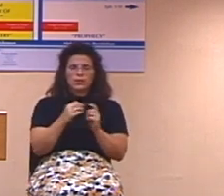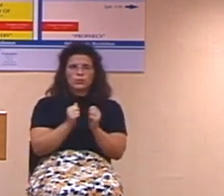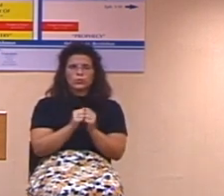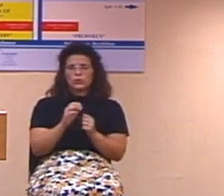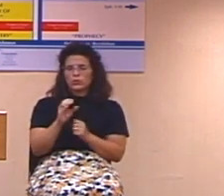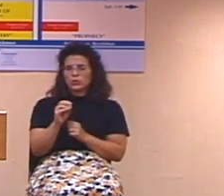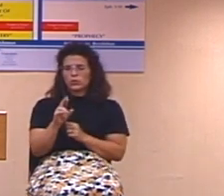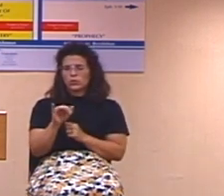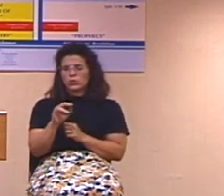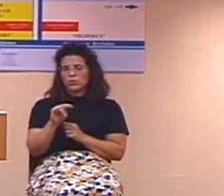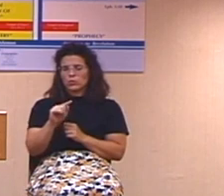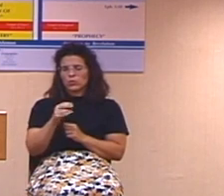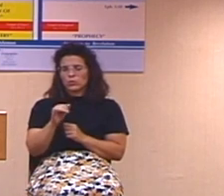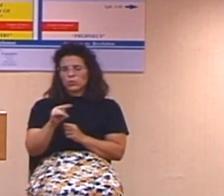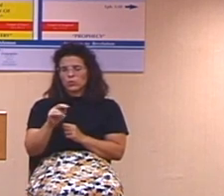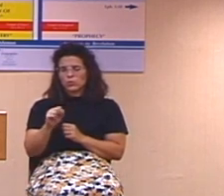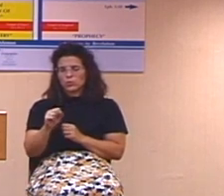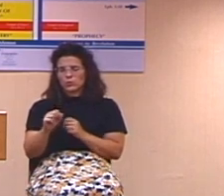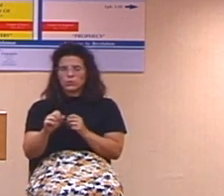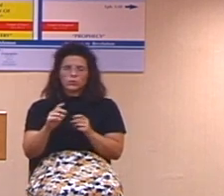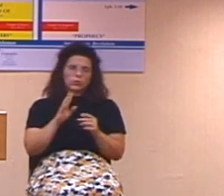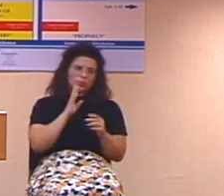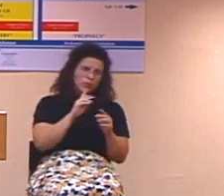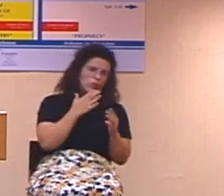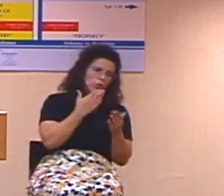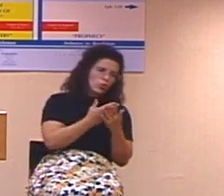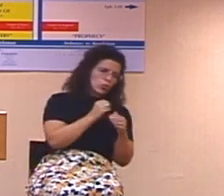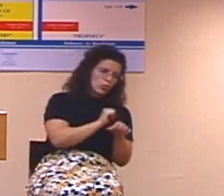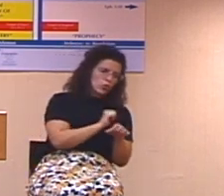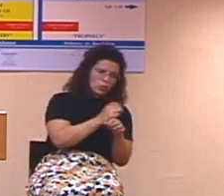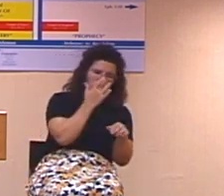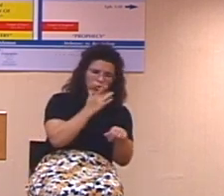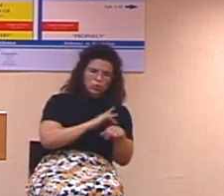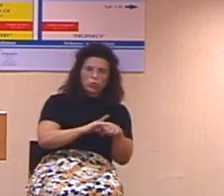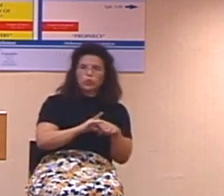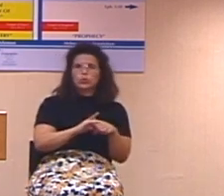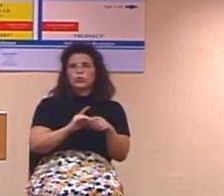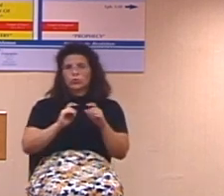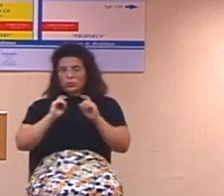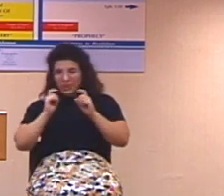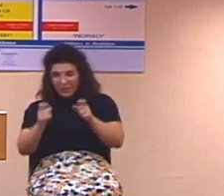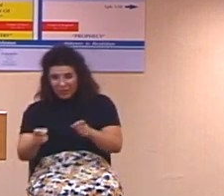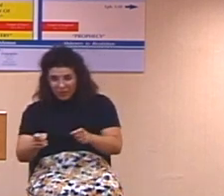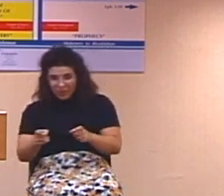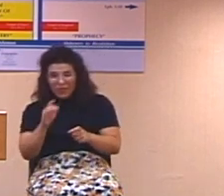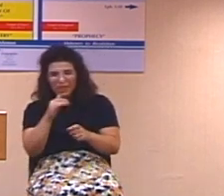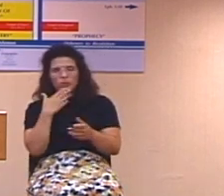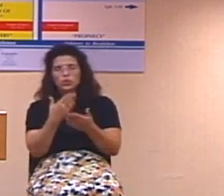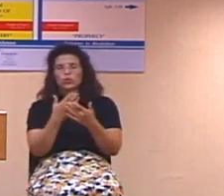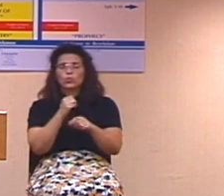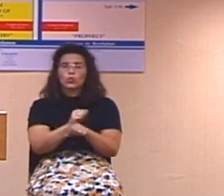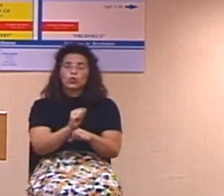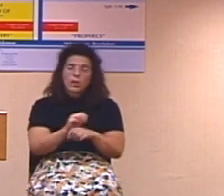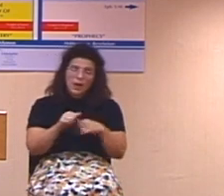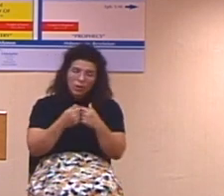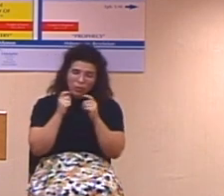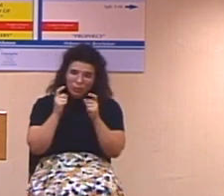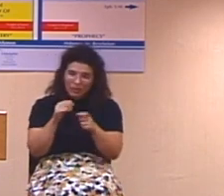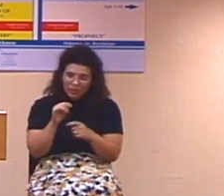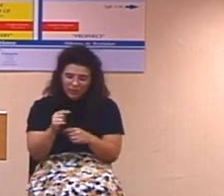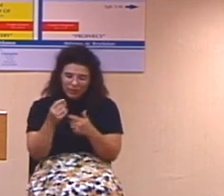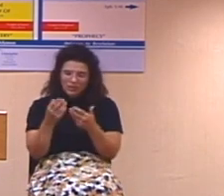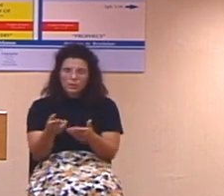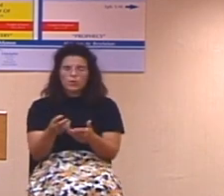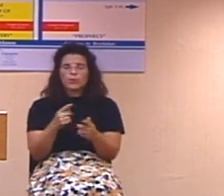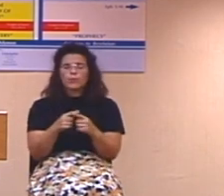Corinthians. We're talking about good works earlier. There's a giving, folks, is a good work. How you give it and so forth is